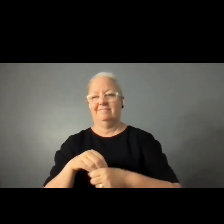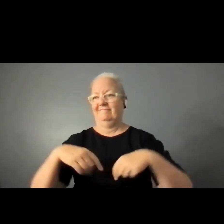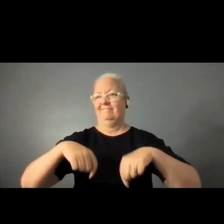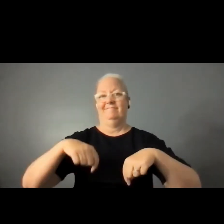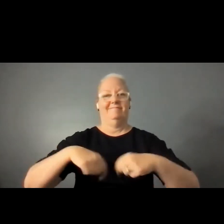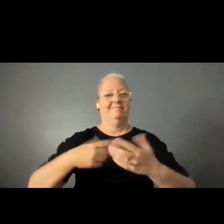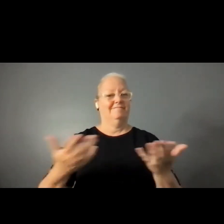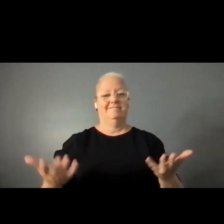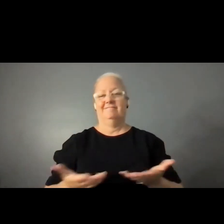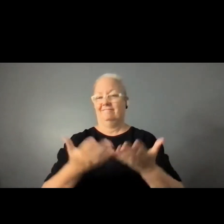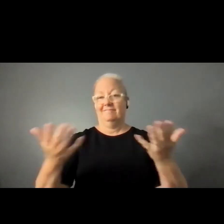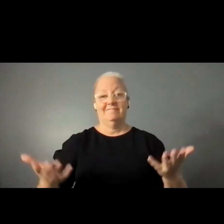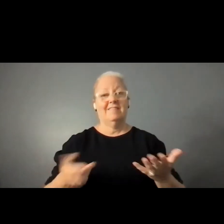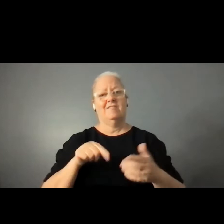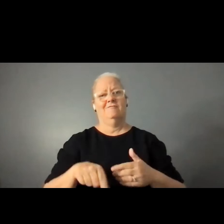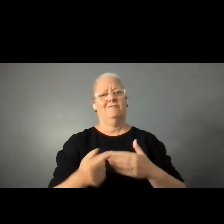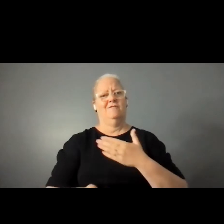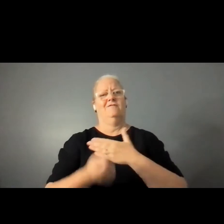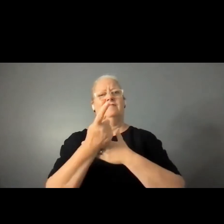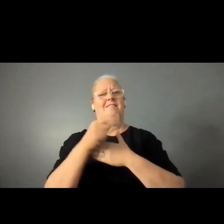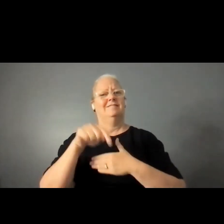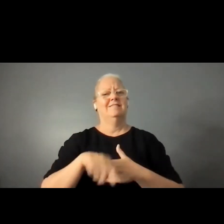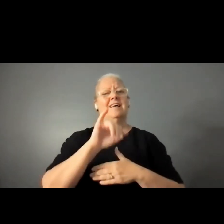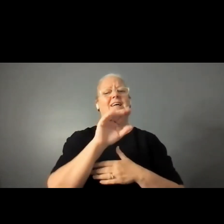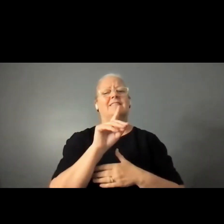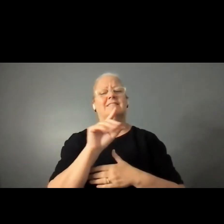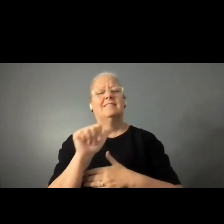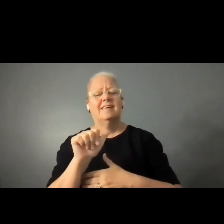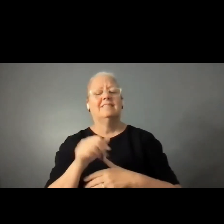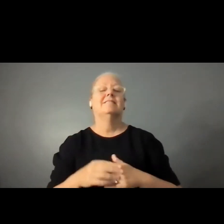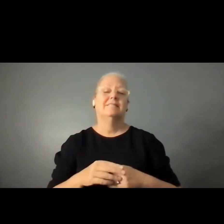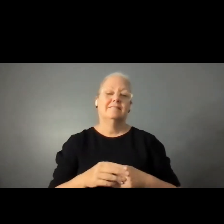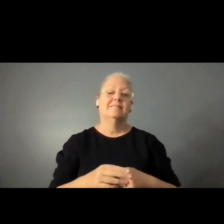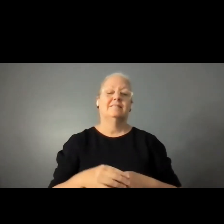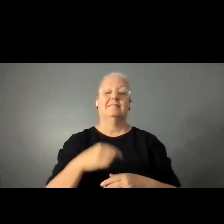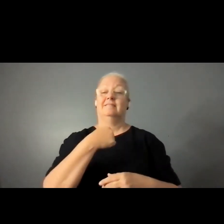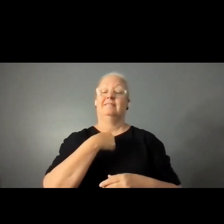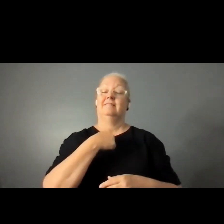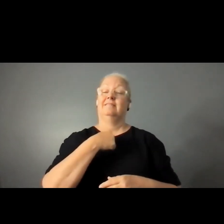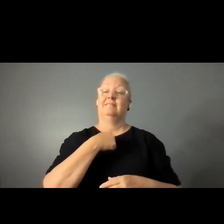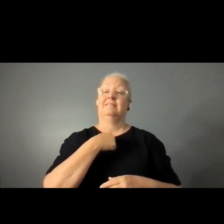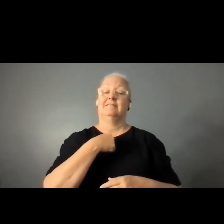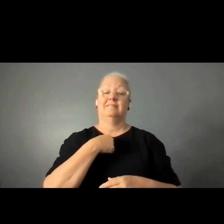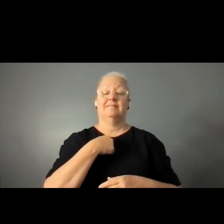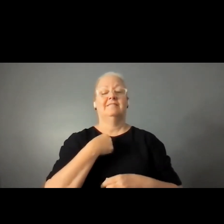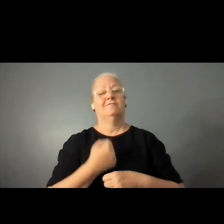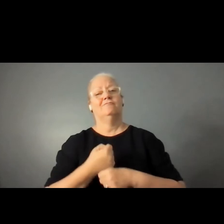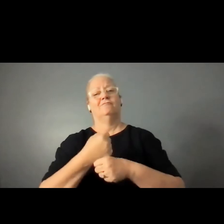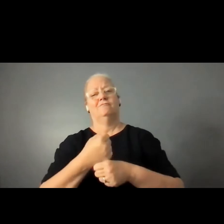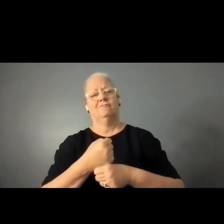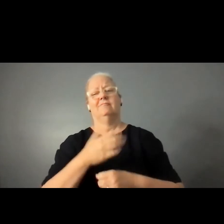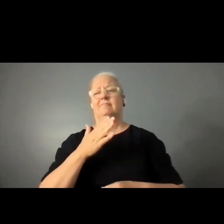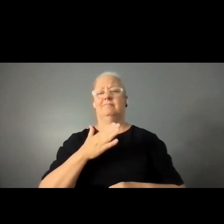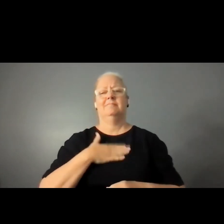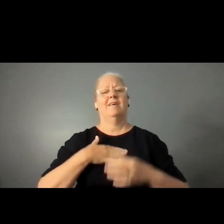all this event. So as someone who's representing an informal organization